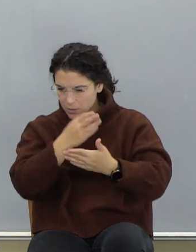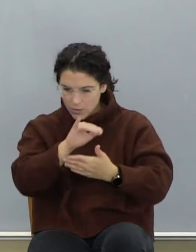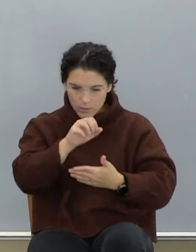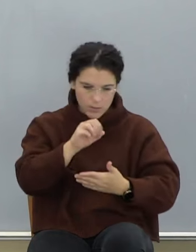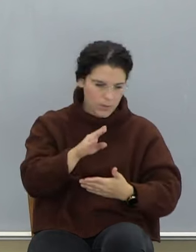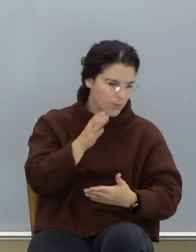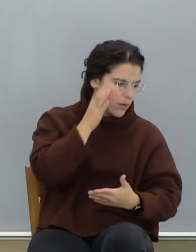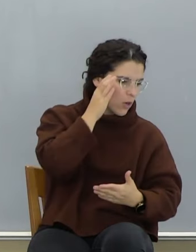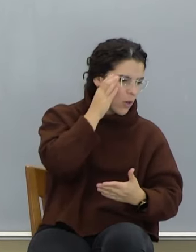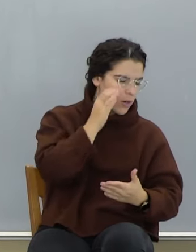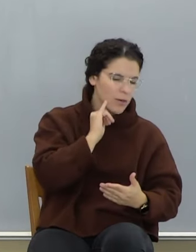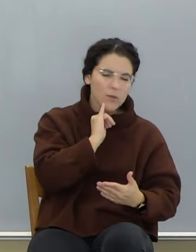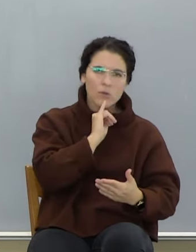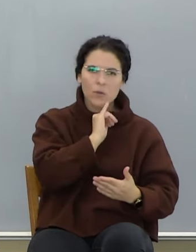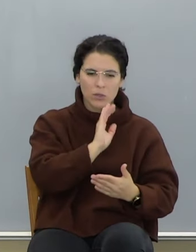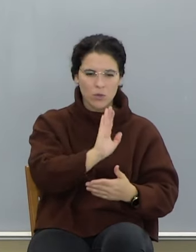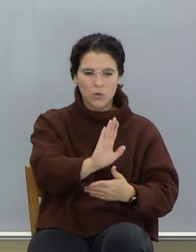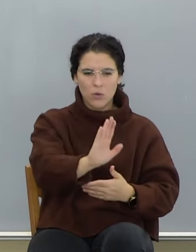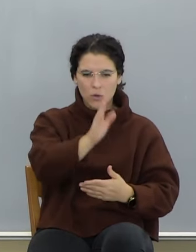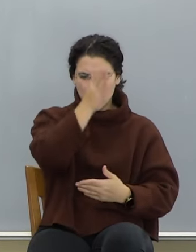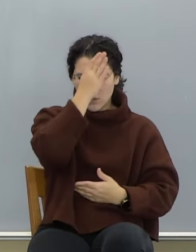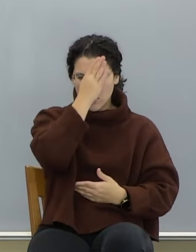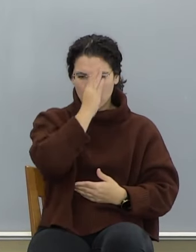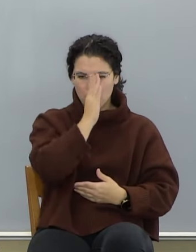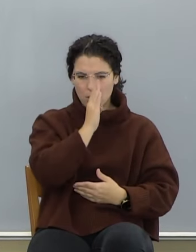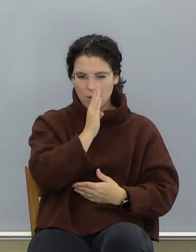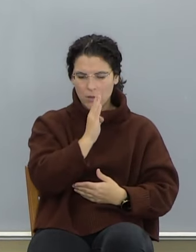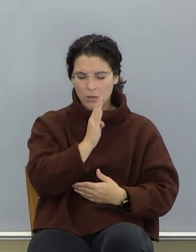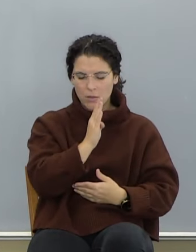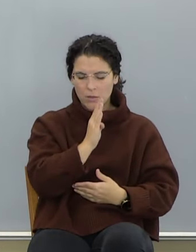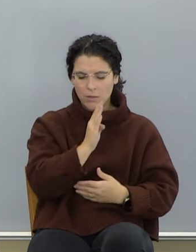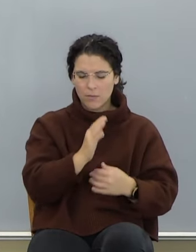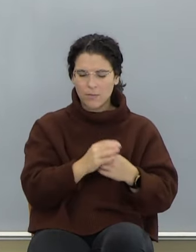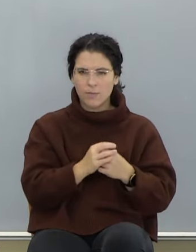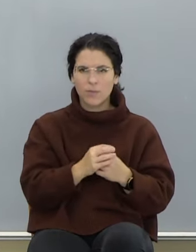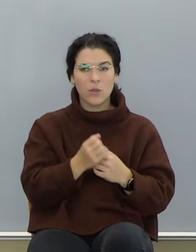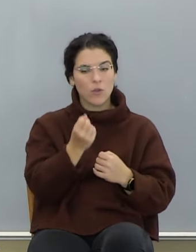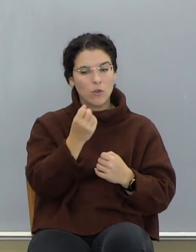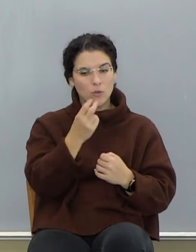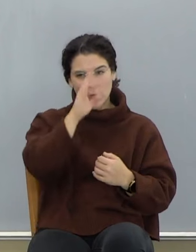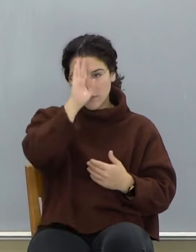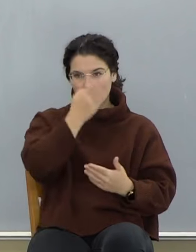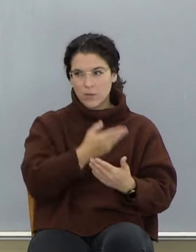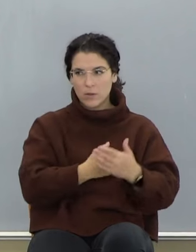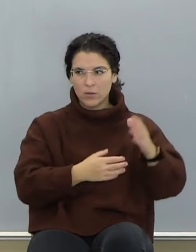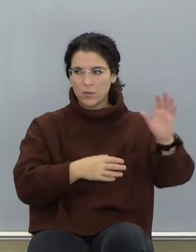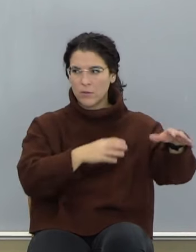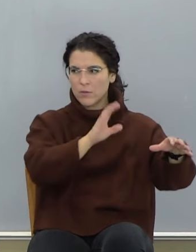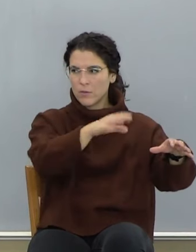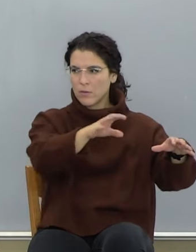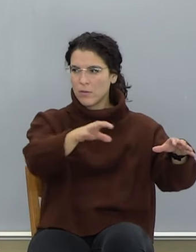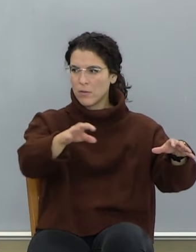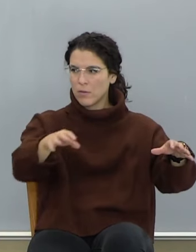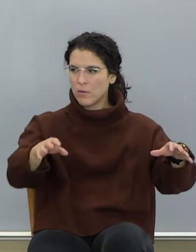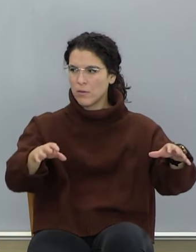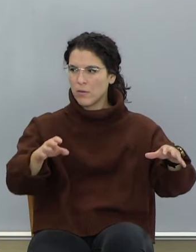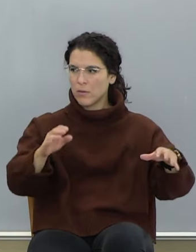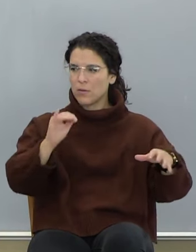unto Israel your God. Now, there are 12 sons, right? I'm